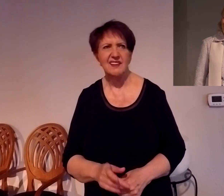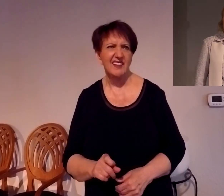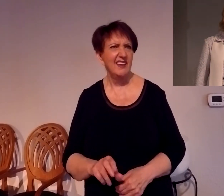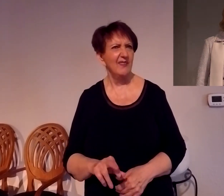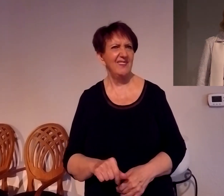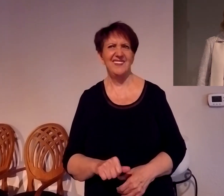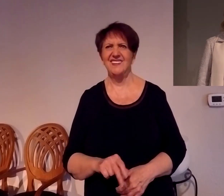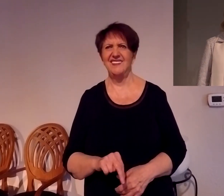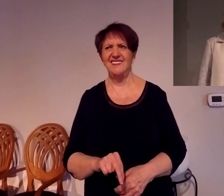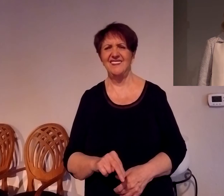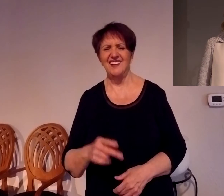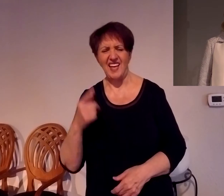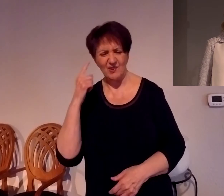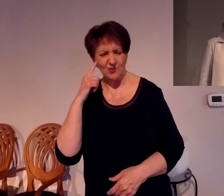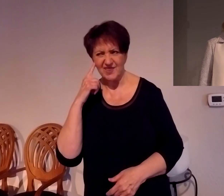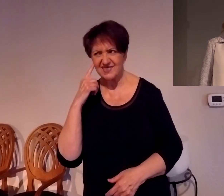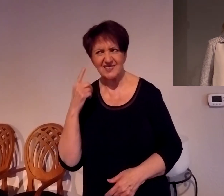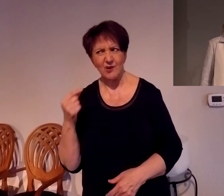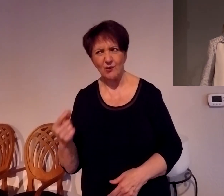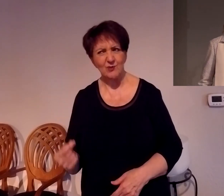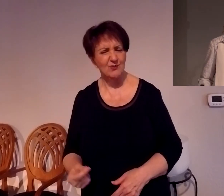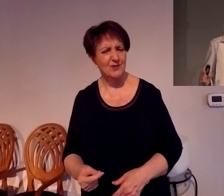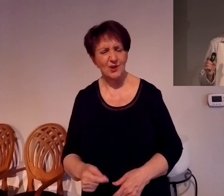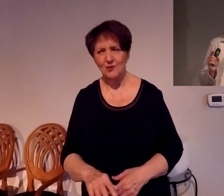you listen to a super Siri?